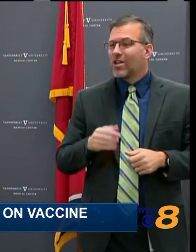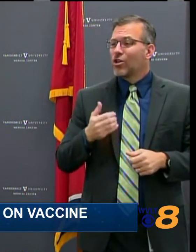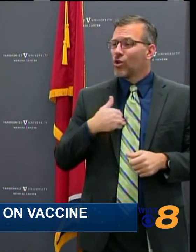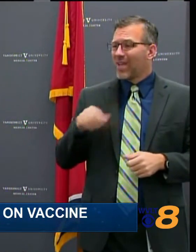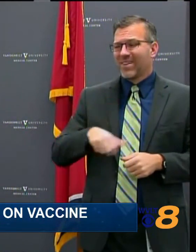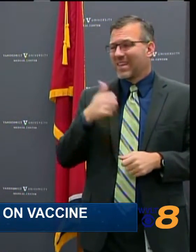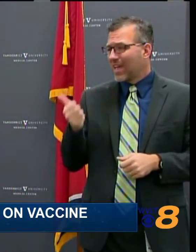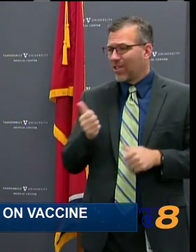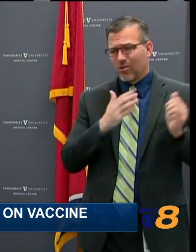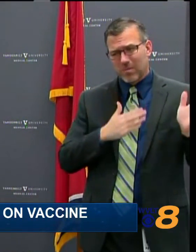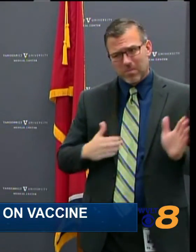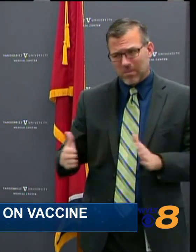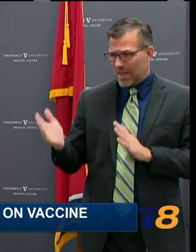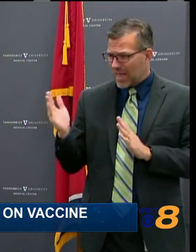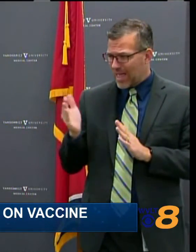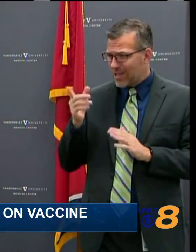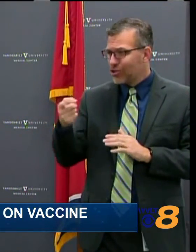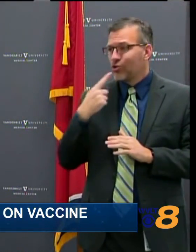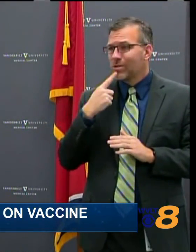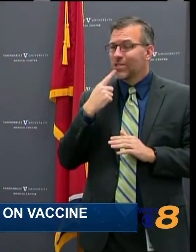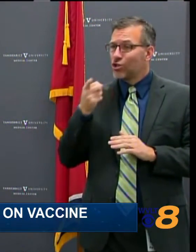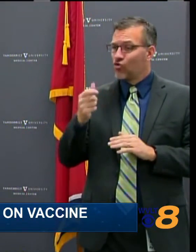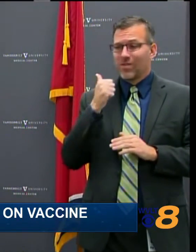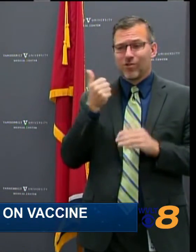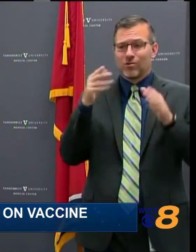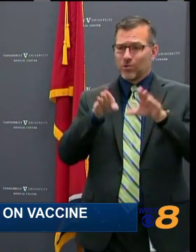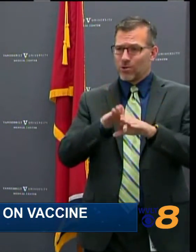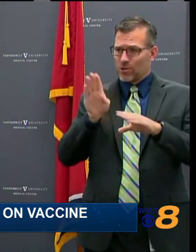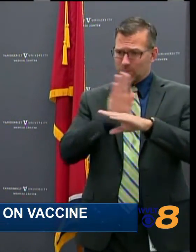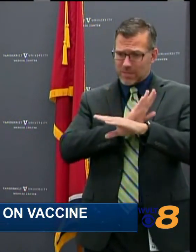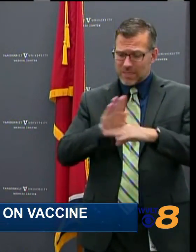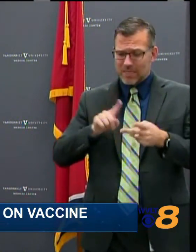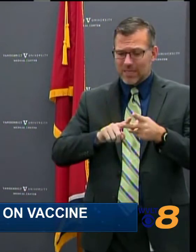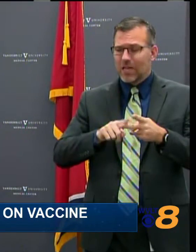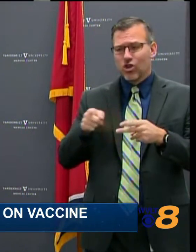table besides, you said no to closing businesses, again, no to